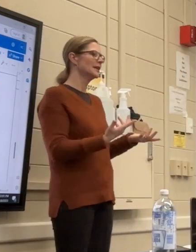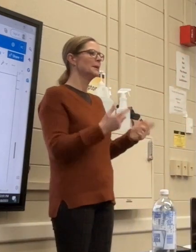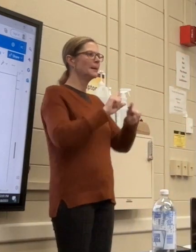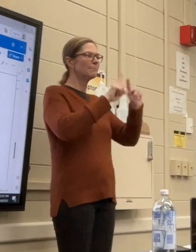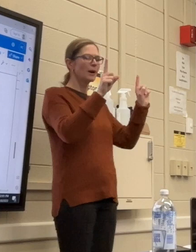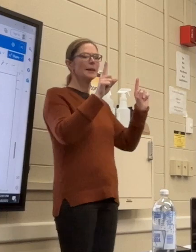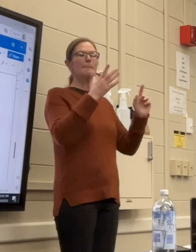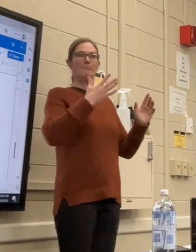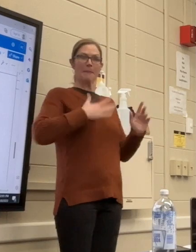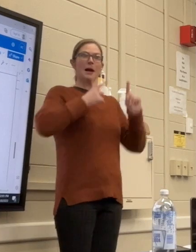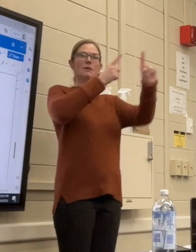That's not my intention.